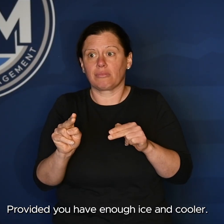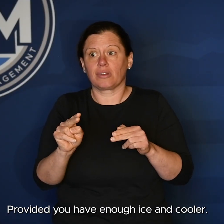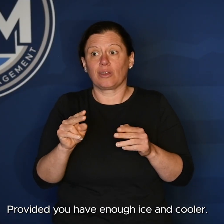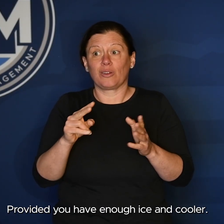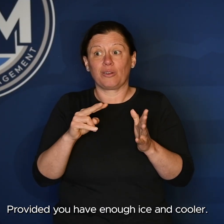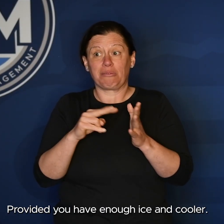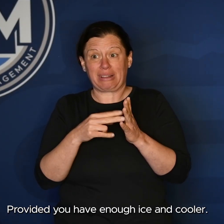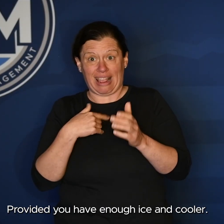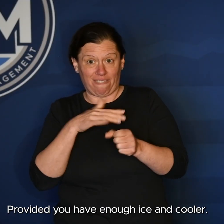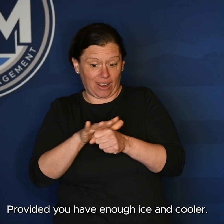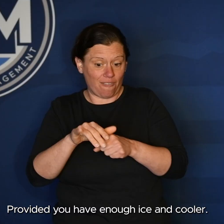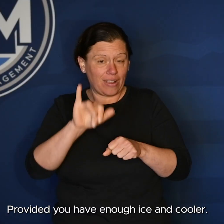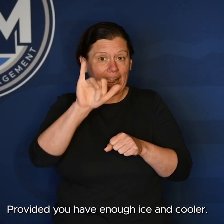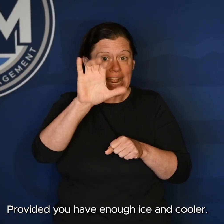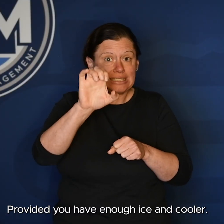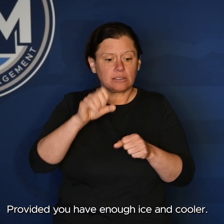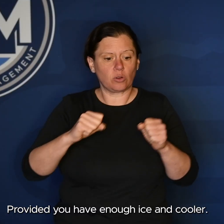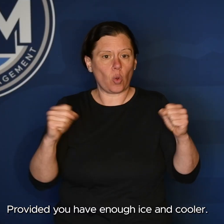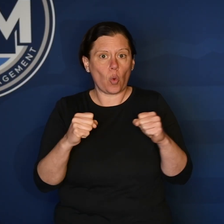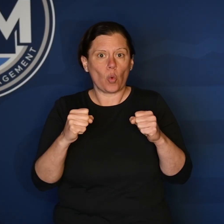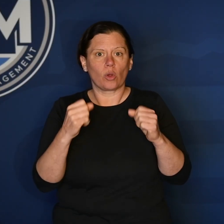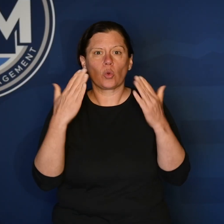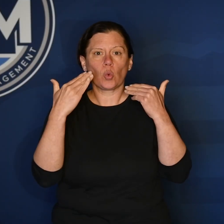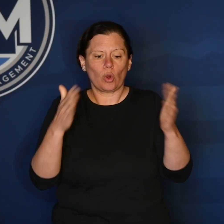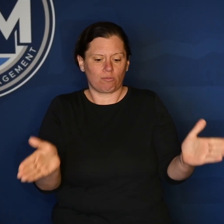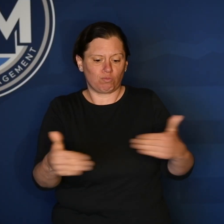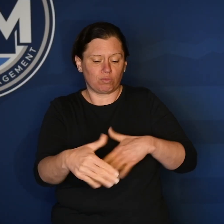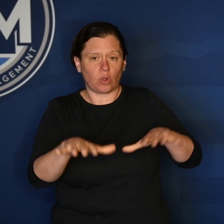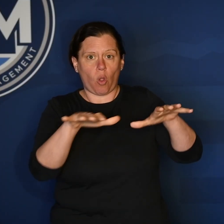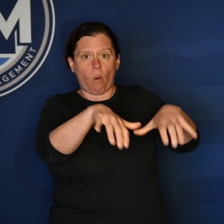provided you have enough ice and cooler.